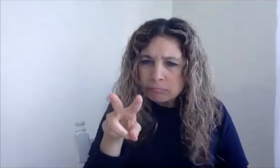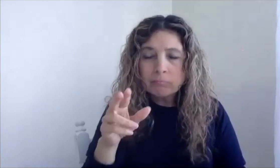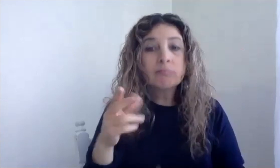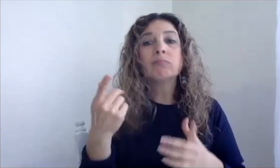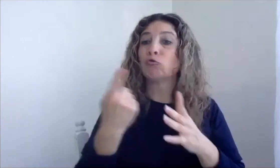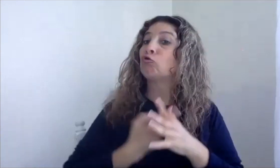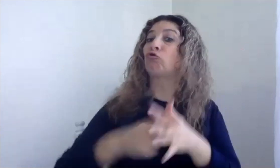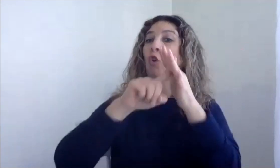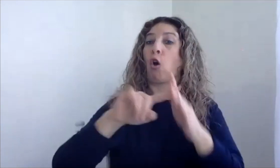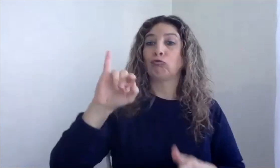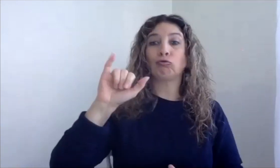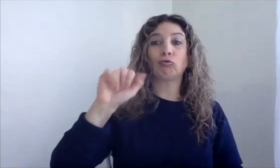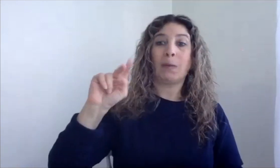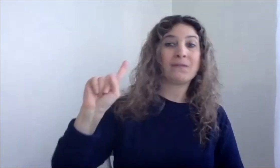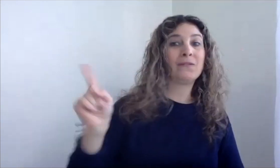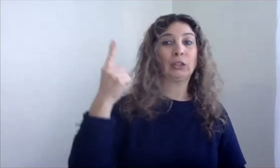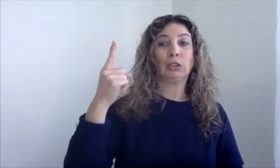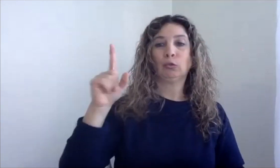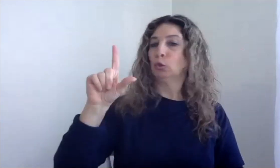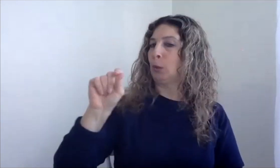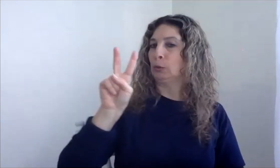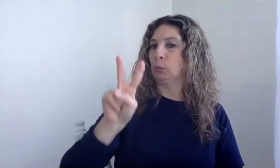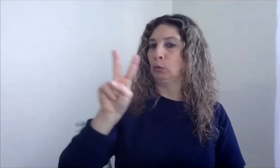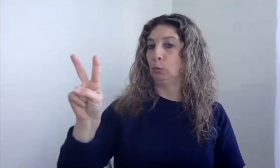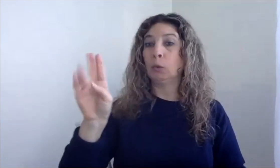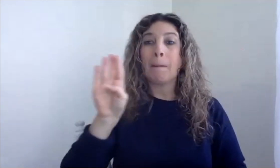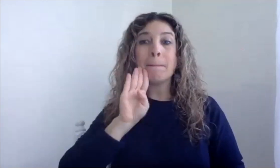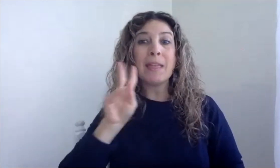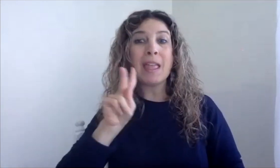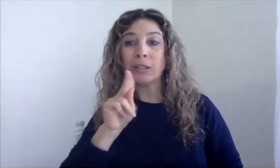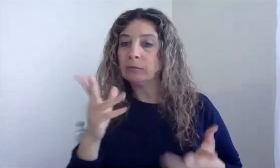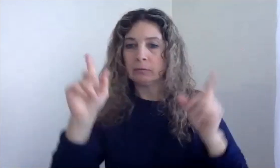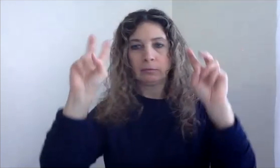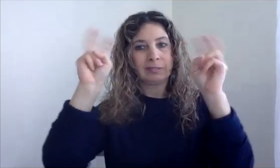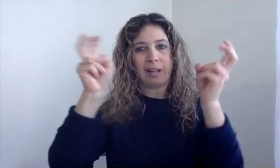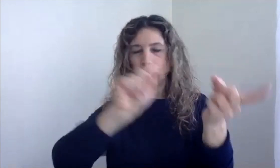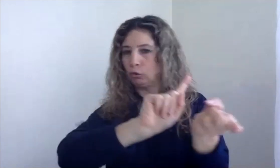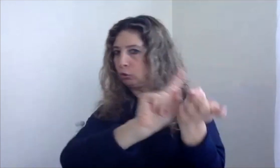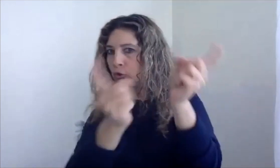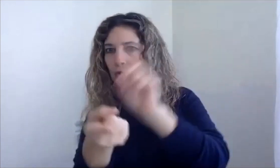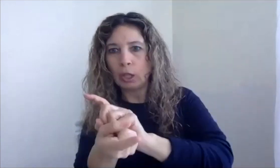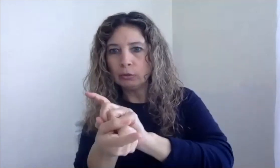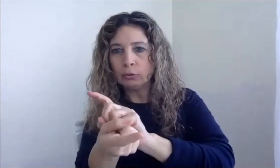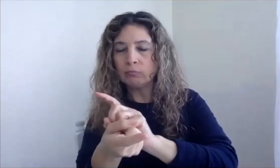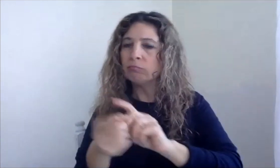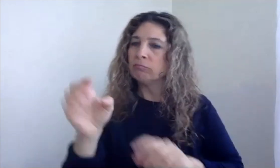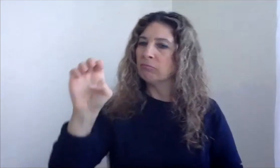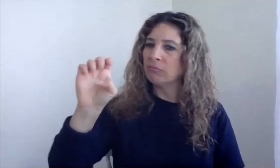Now, they recently announced that effective January 1st of 2022, Dr. Portia's title will change